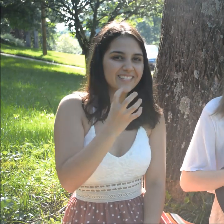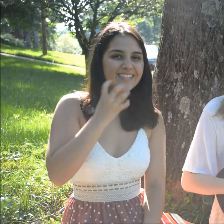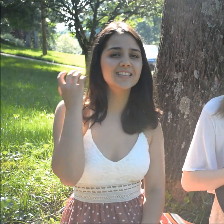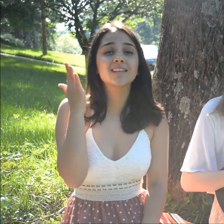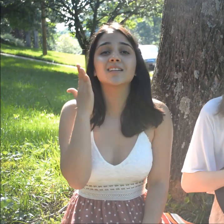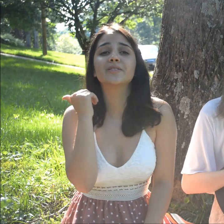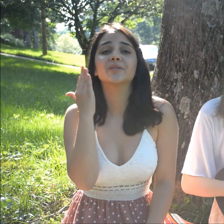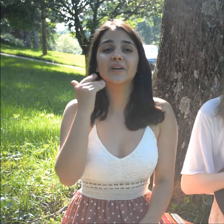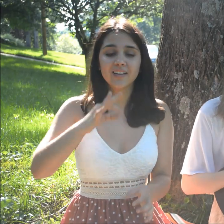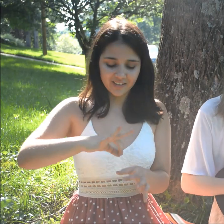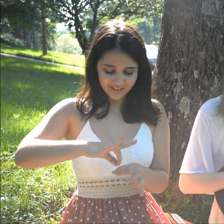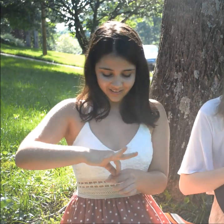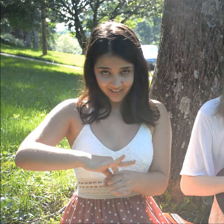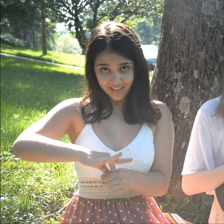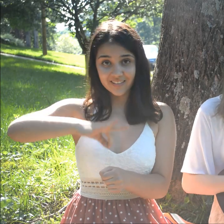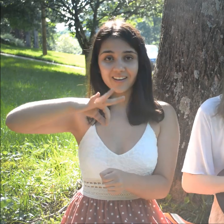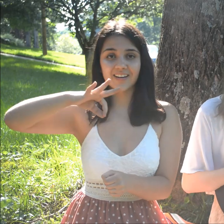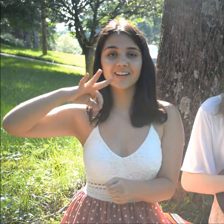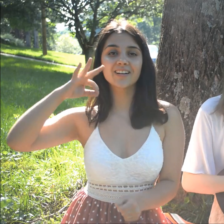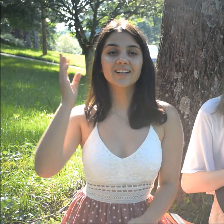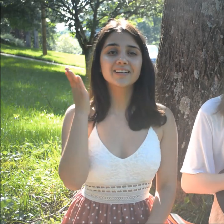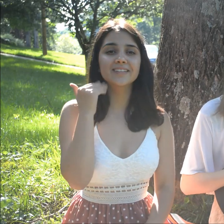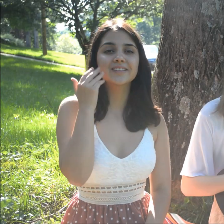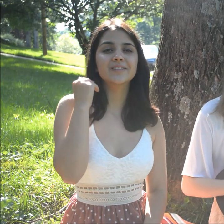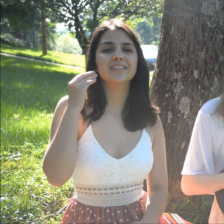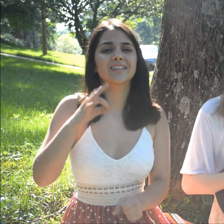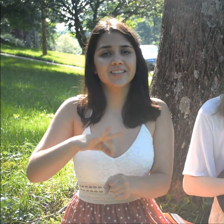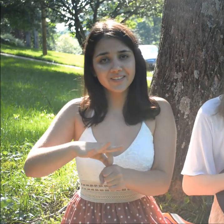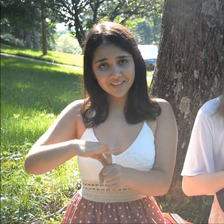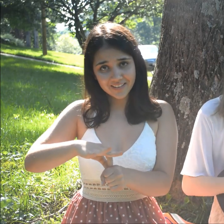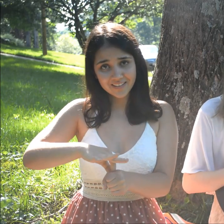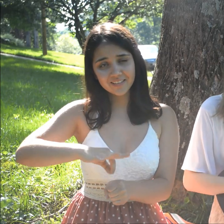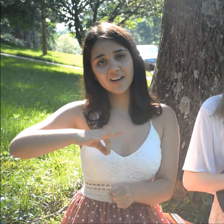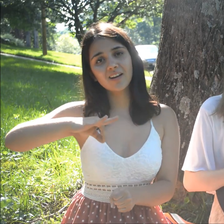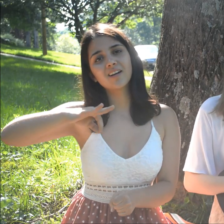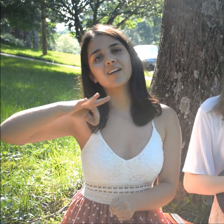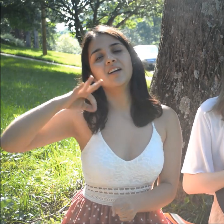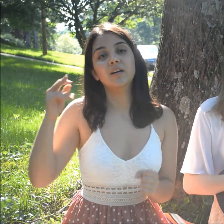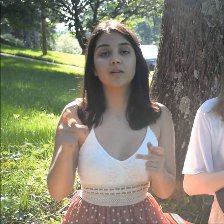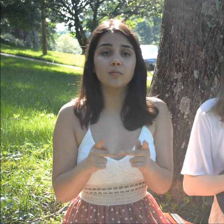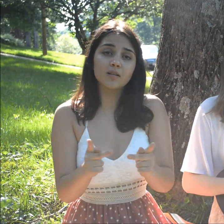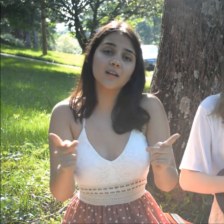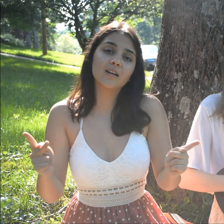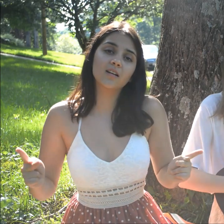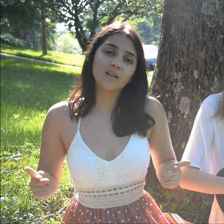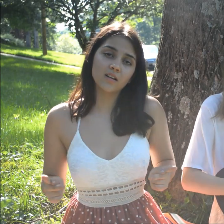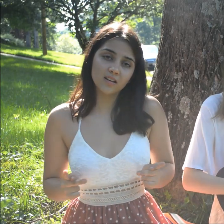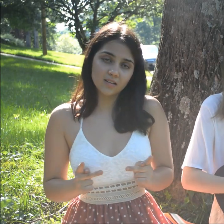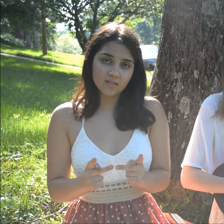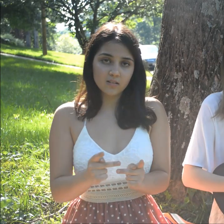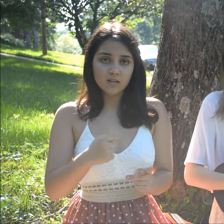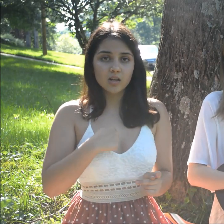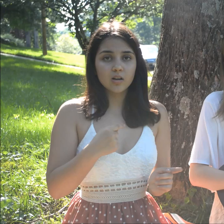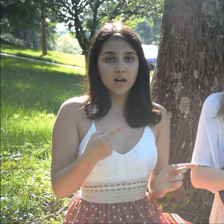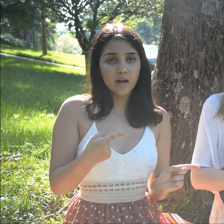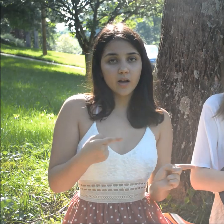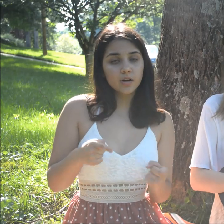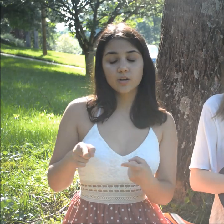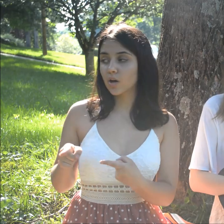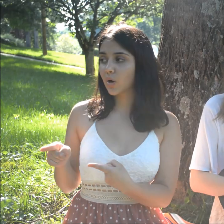Sweet creature, sweet creature, wherever I go,